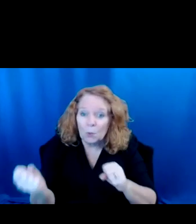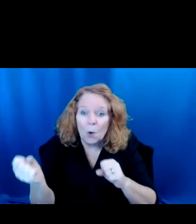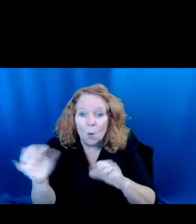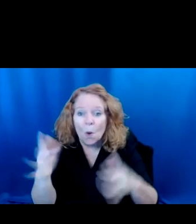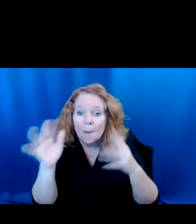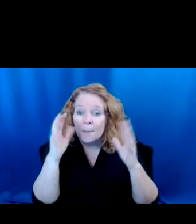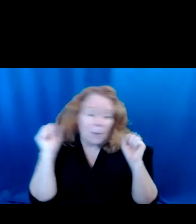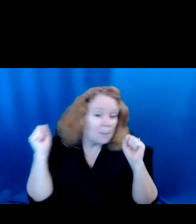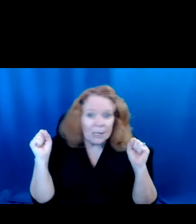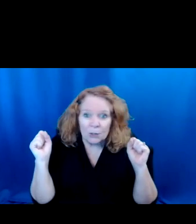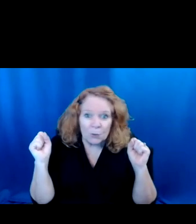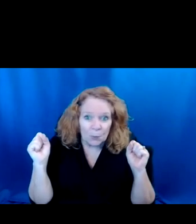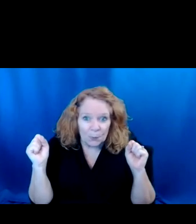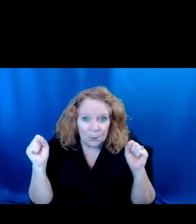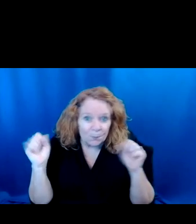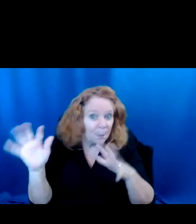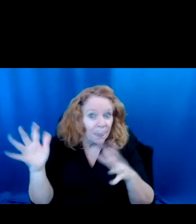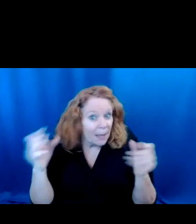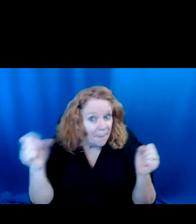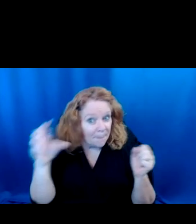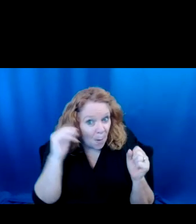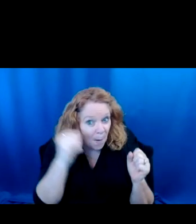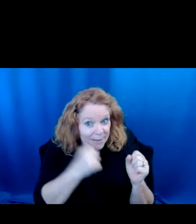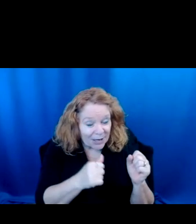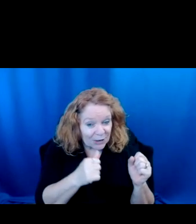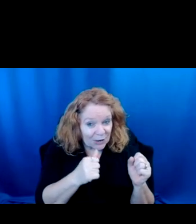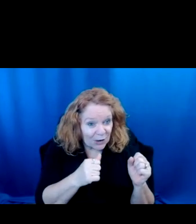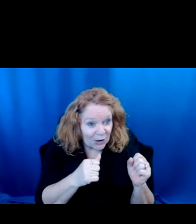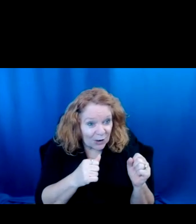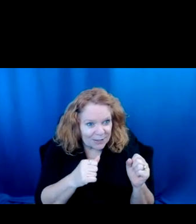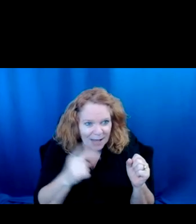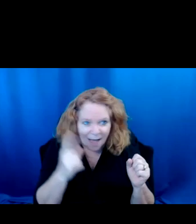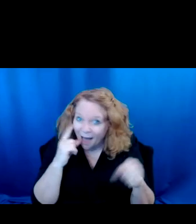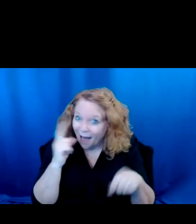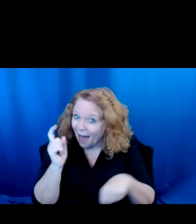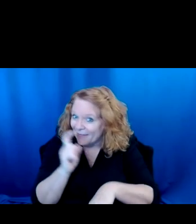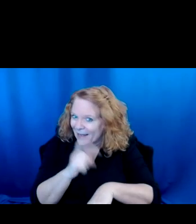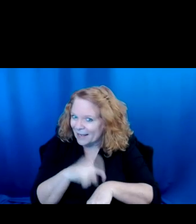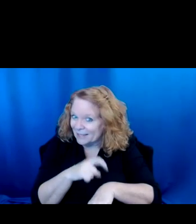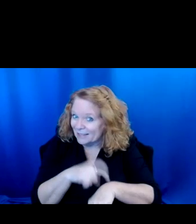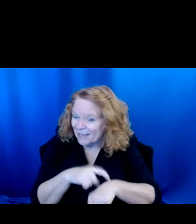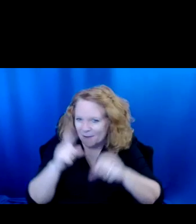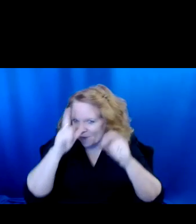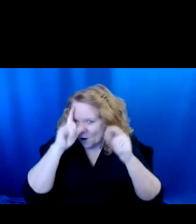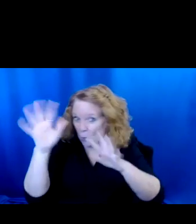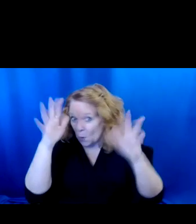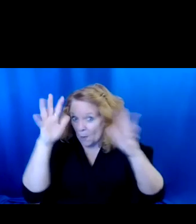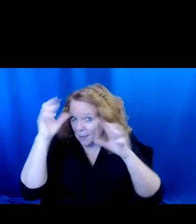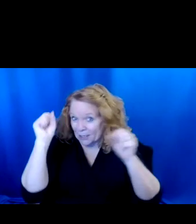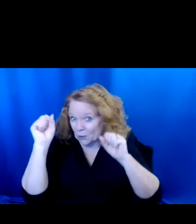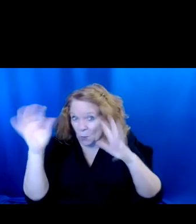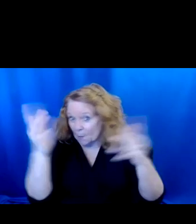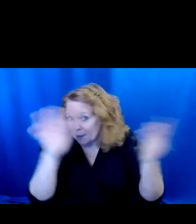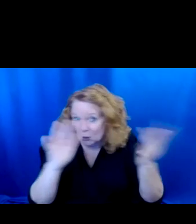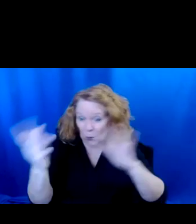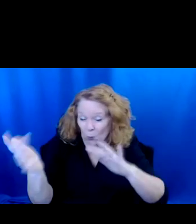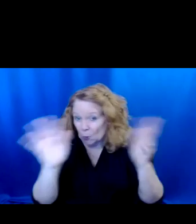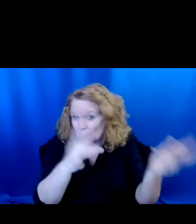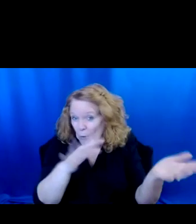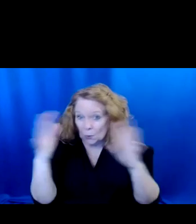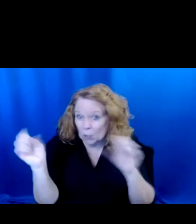doo-doo. A whoop-a-dee-doo, boys and girls. I think it's time for a whoop-a-dee-doo, whoop-a-dee-doo,